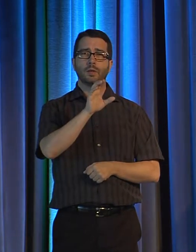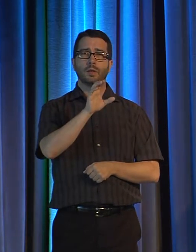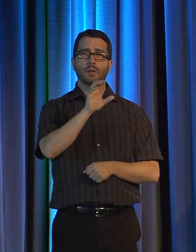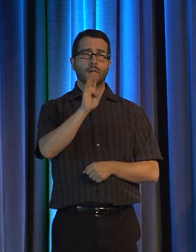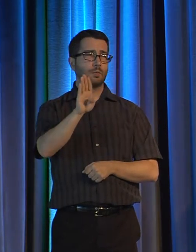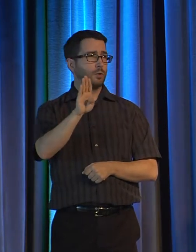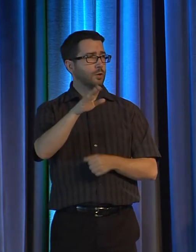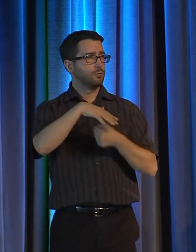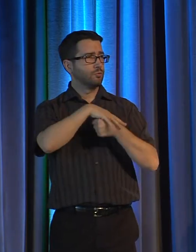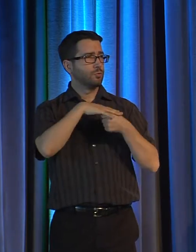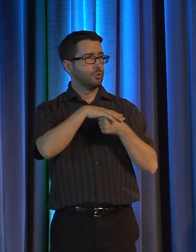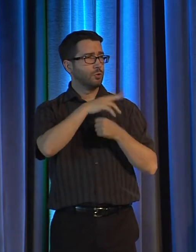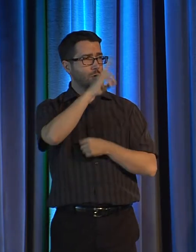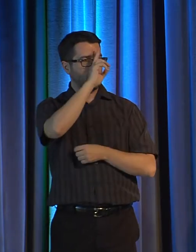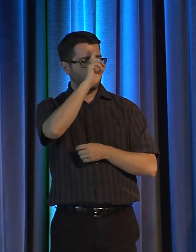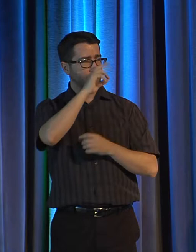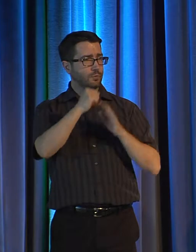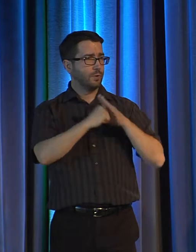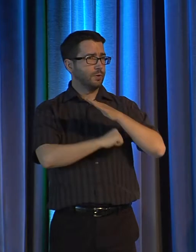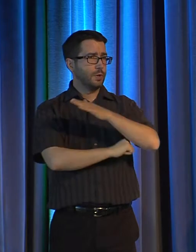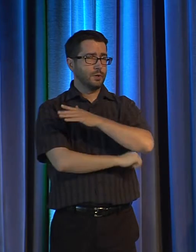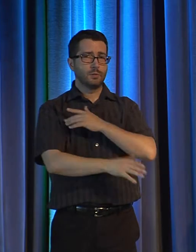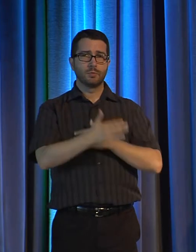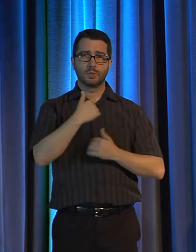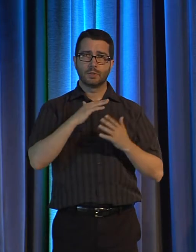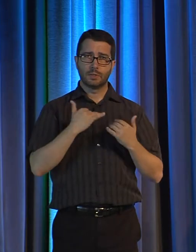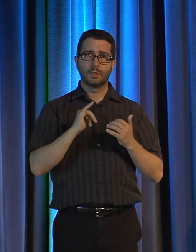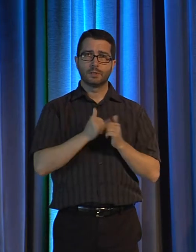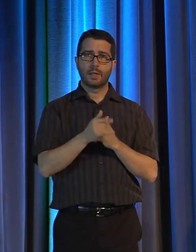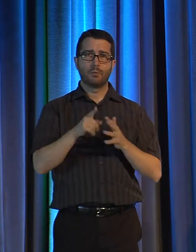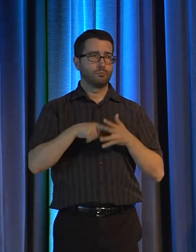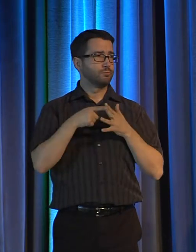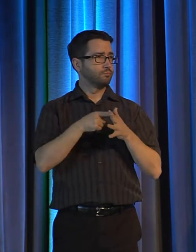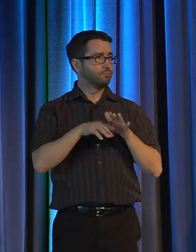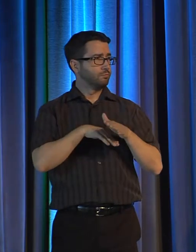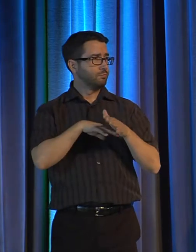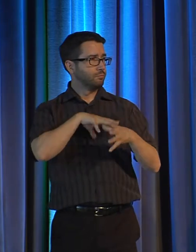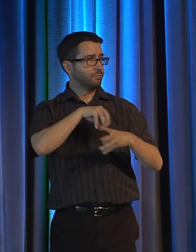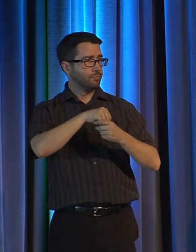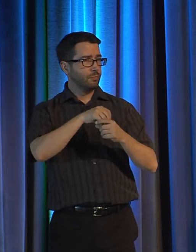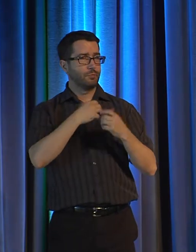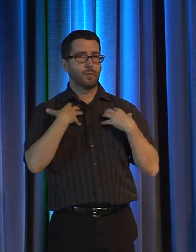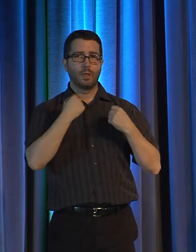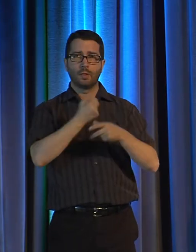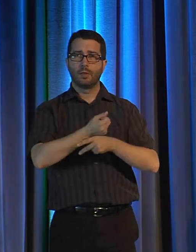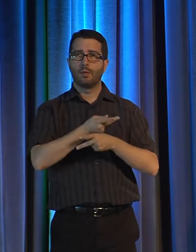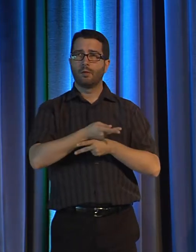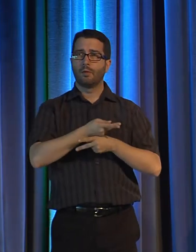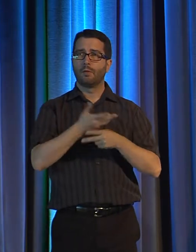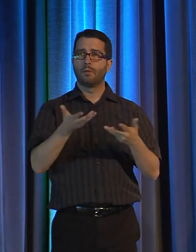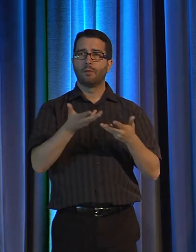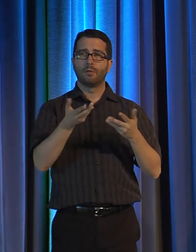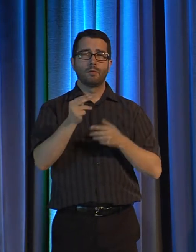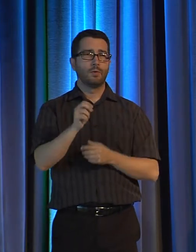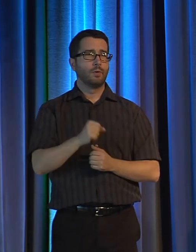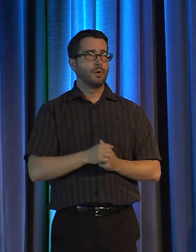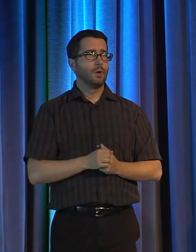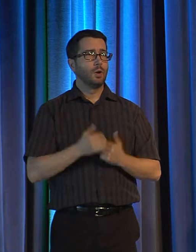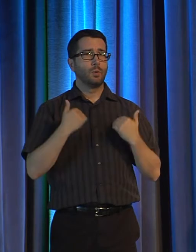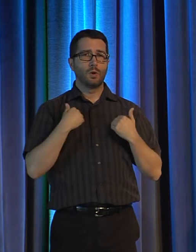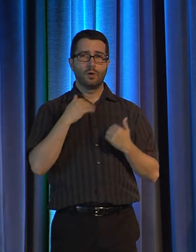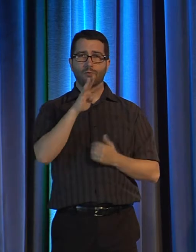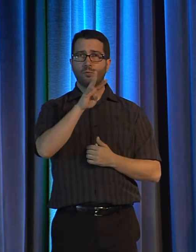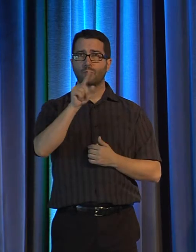my gateway to get involved in the healthcare system in Nova Scotia. We have 41 foundations and